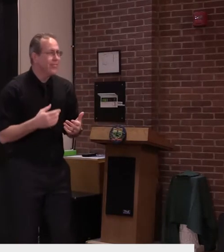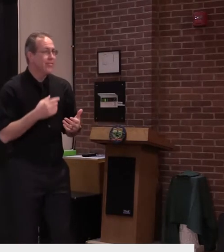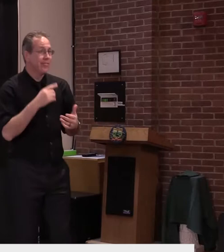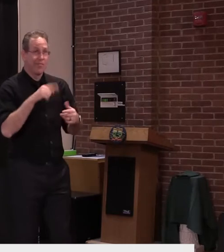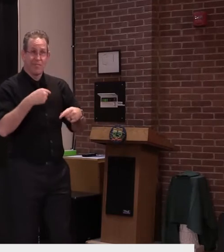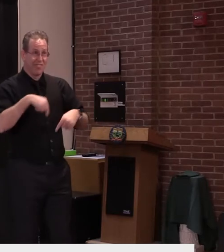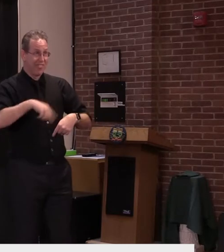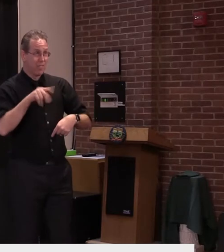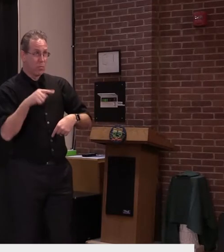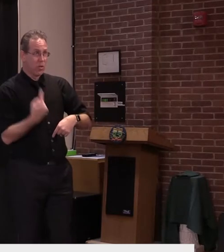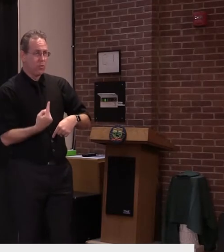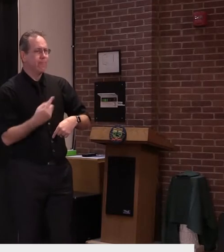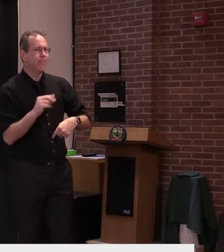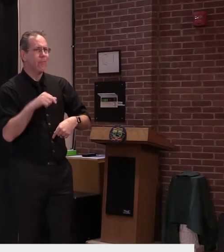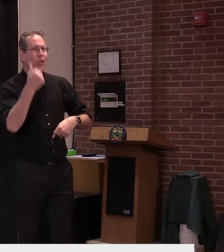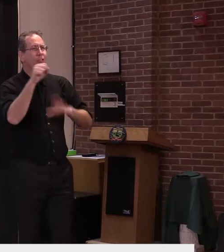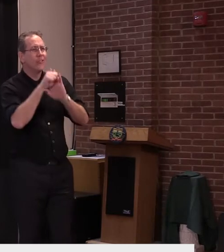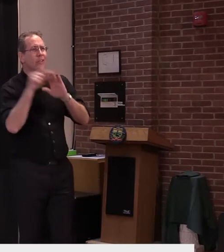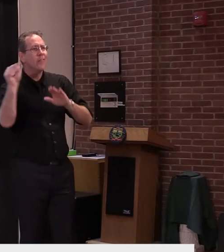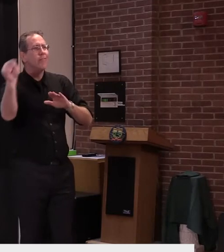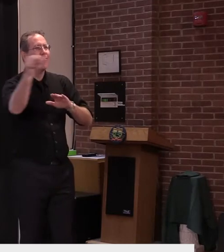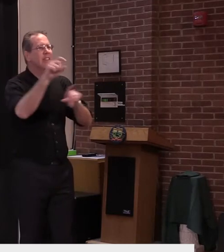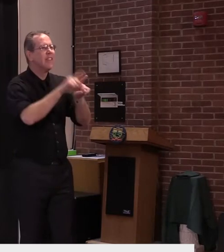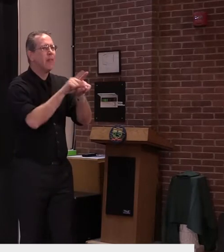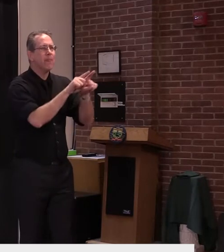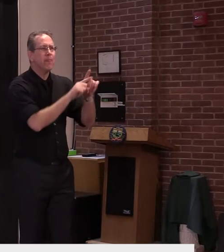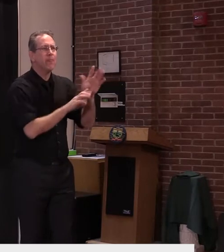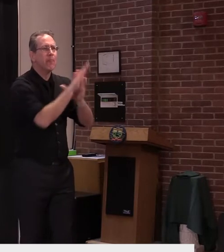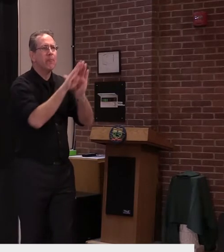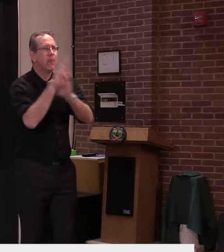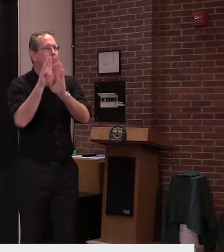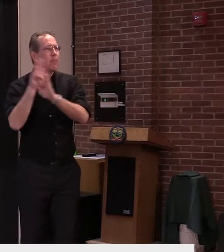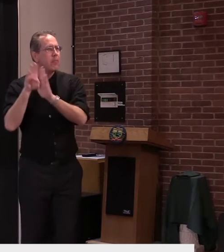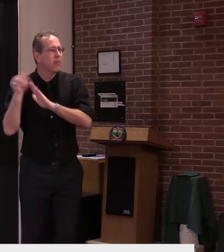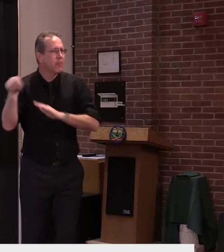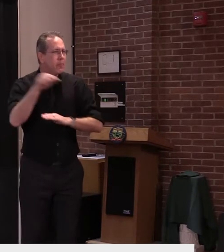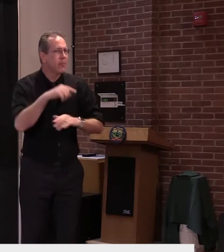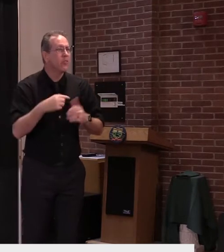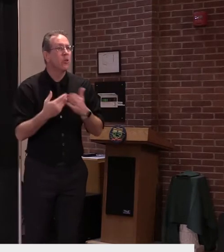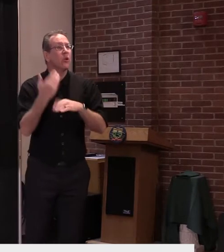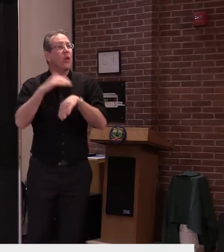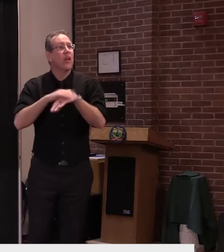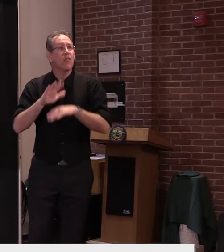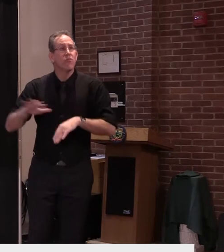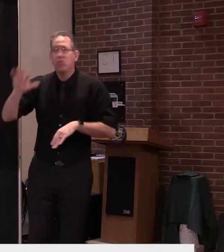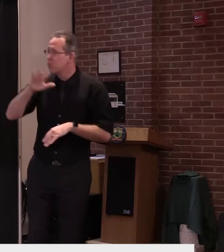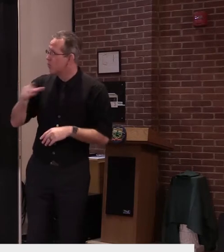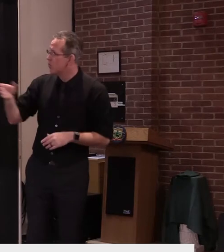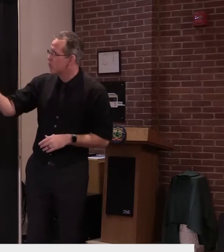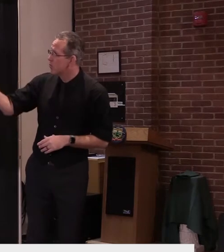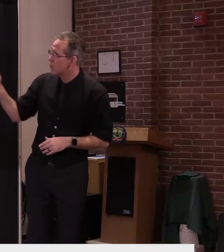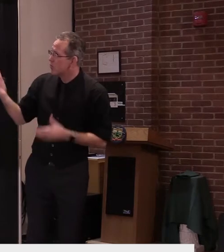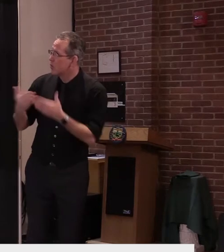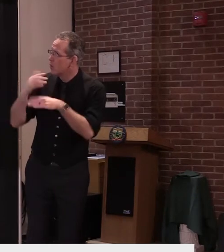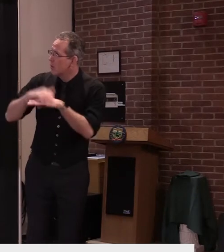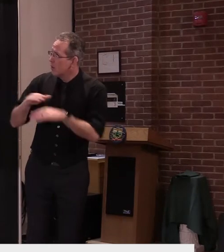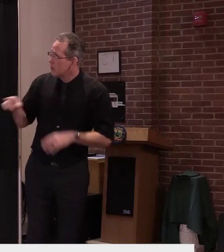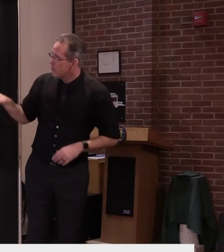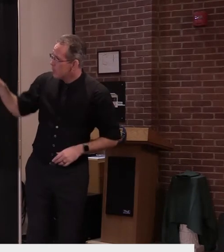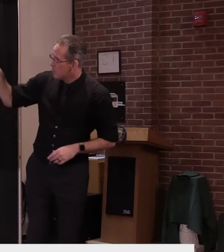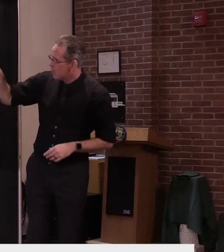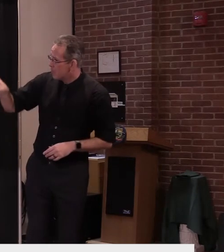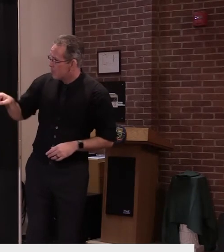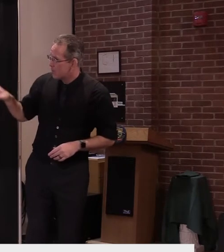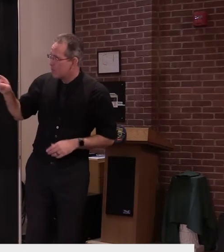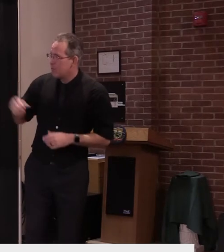2 weeks. Taking New England as a region, there were about 380,000 reported cases in New England this week.